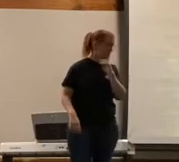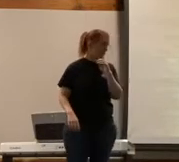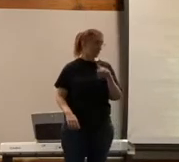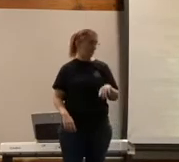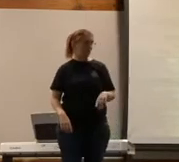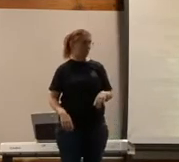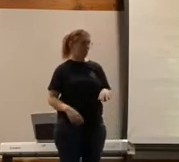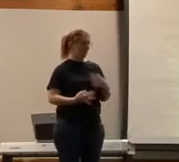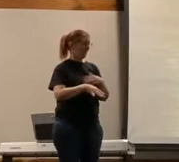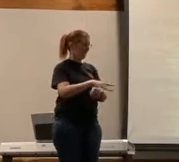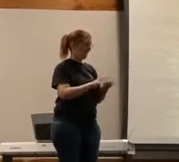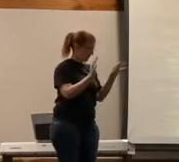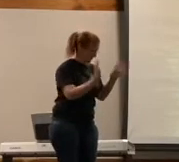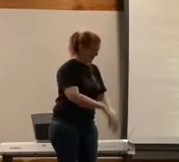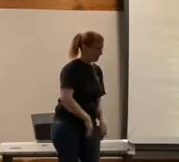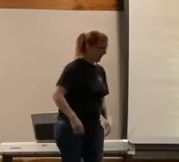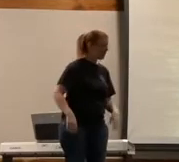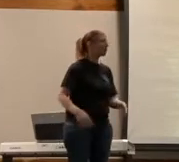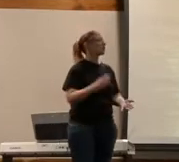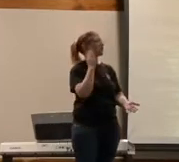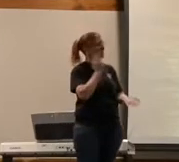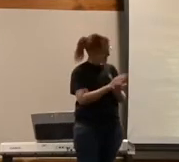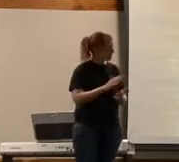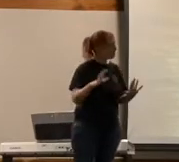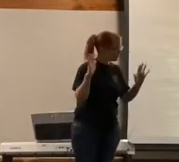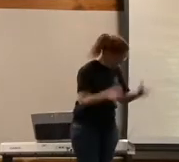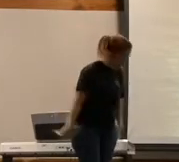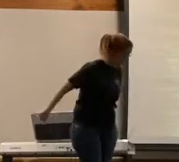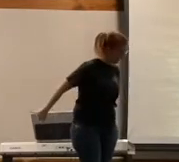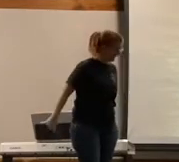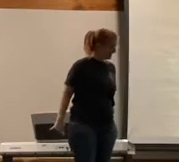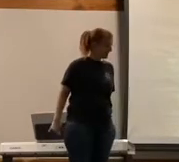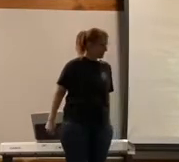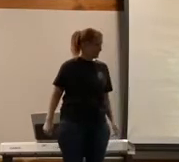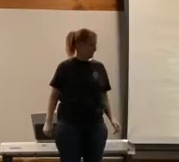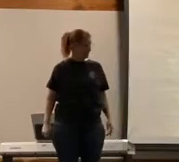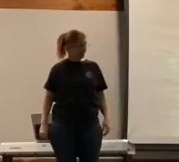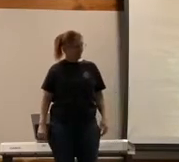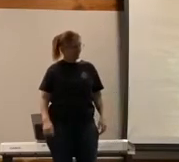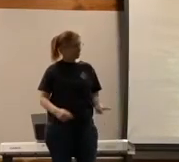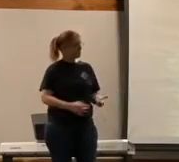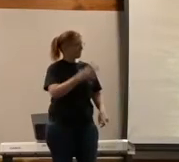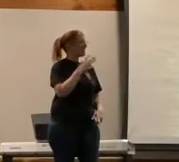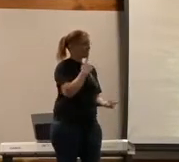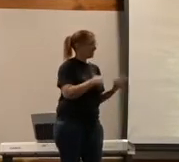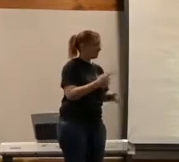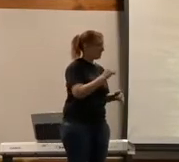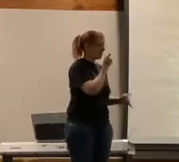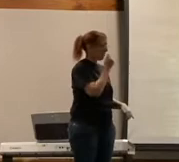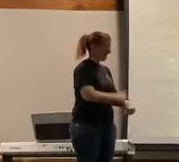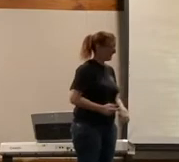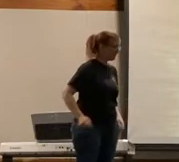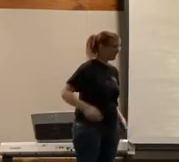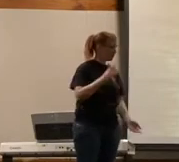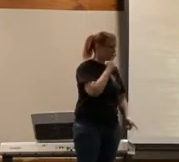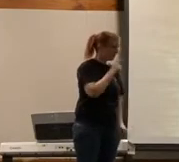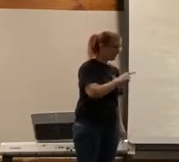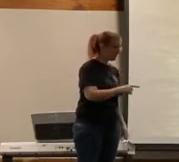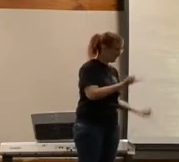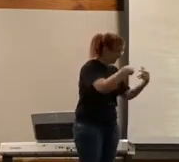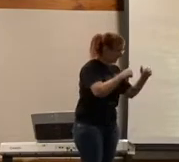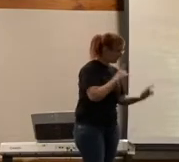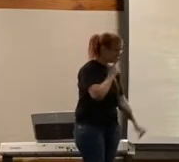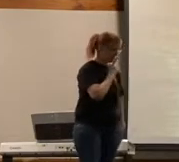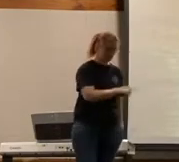those leaves down for the love of God. Stop doing those things. You're always talking on your time. We've got to be, shh, here he comes, here he